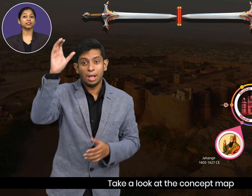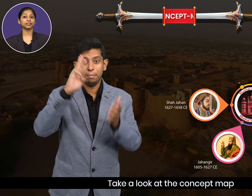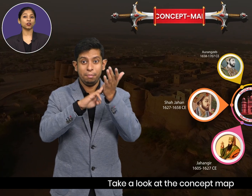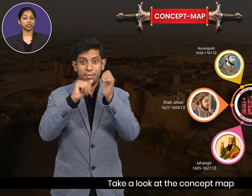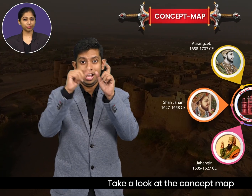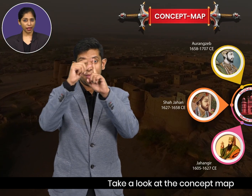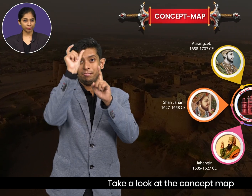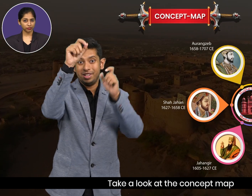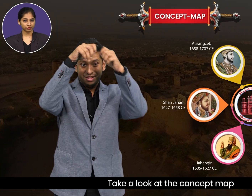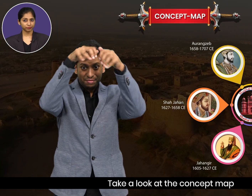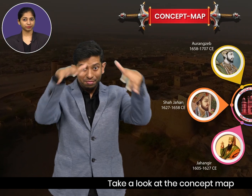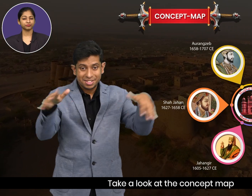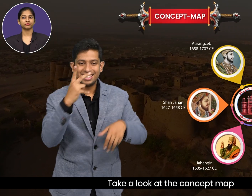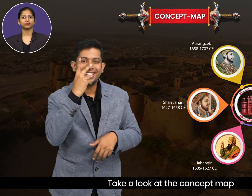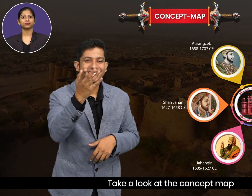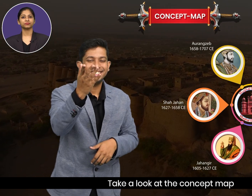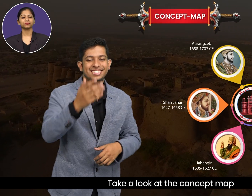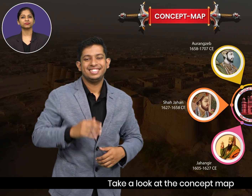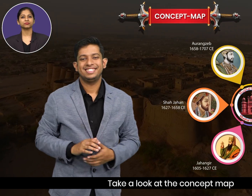Take a look at the concept map.